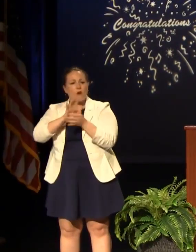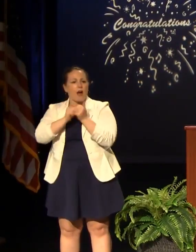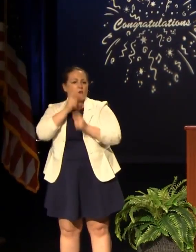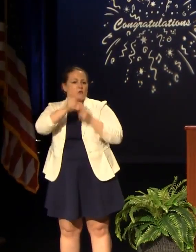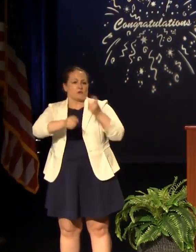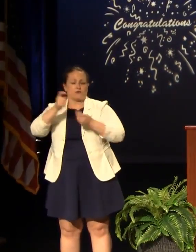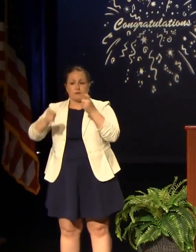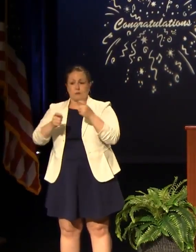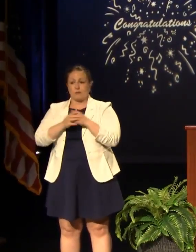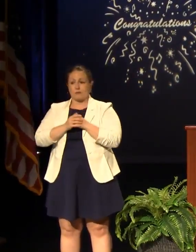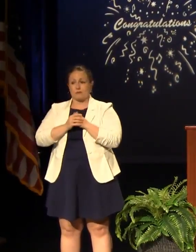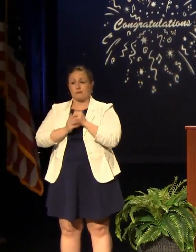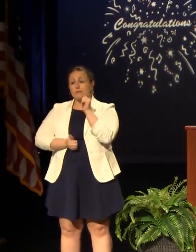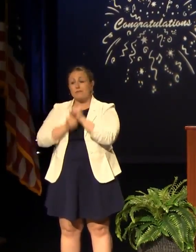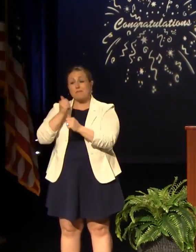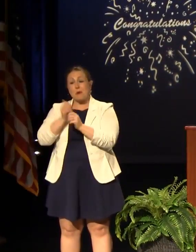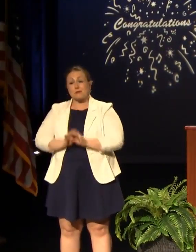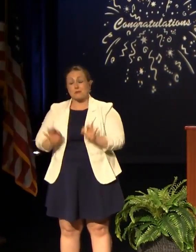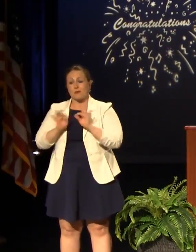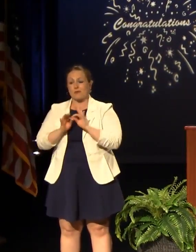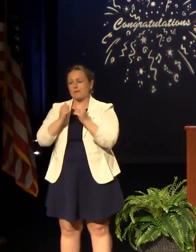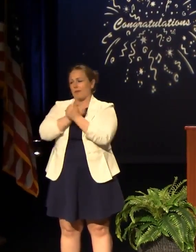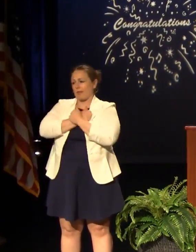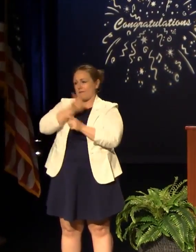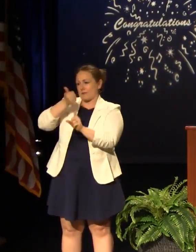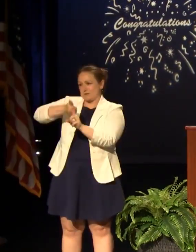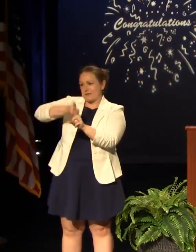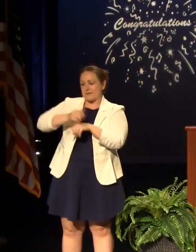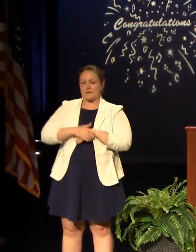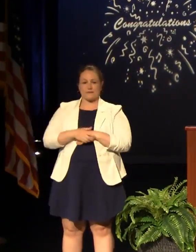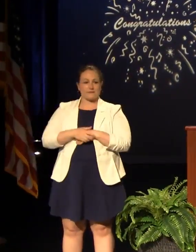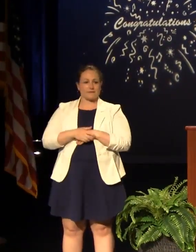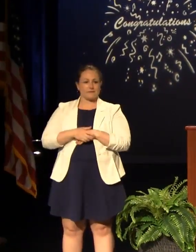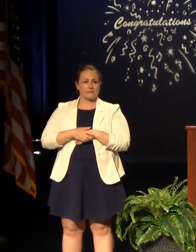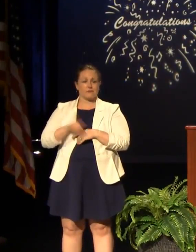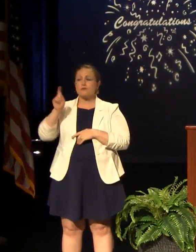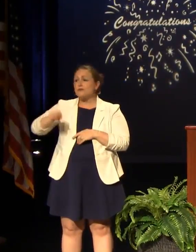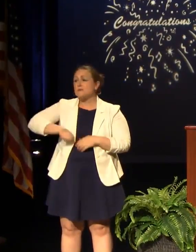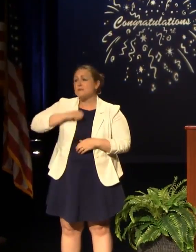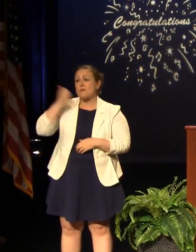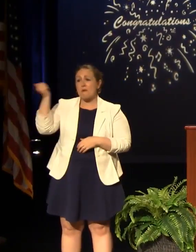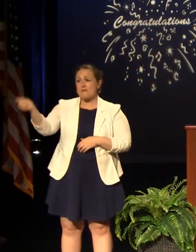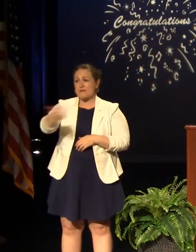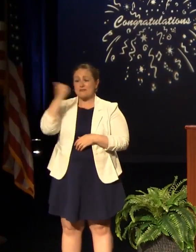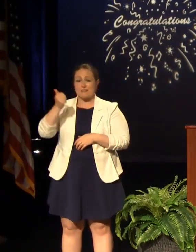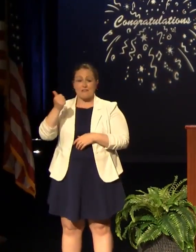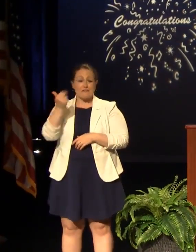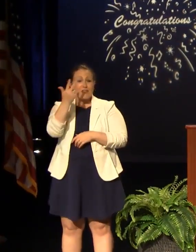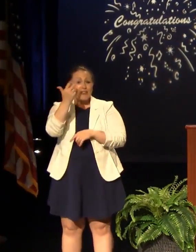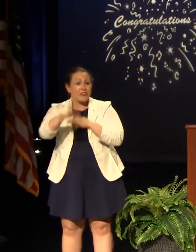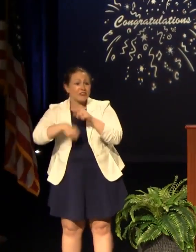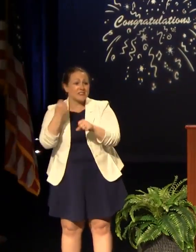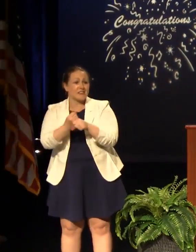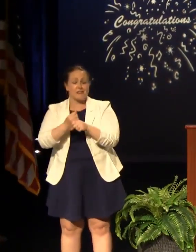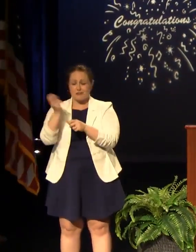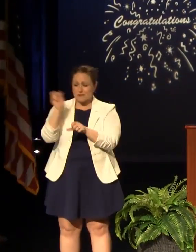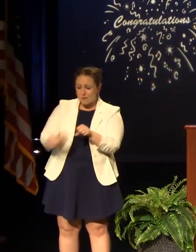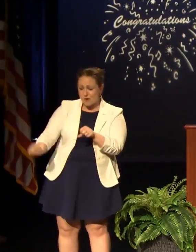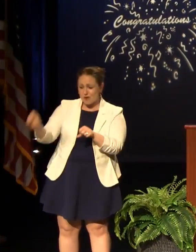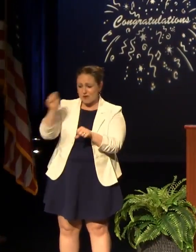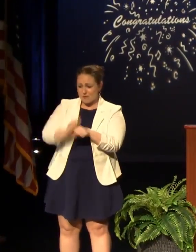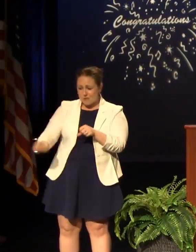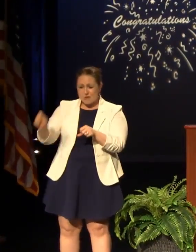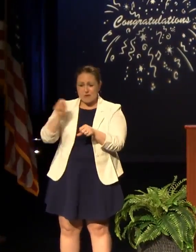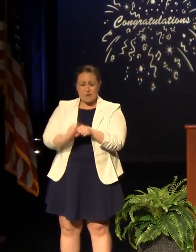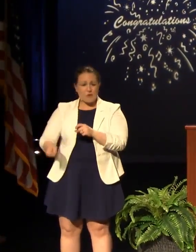love yourself. We should all be proud of this accomplishment. After 13 years of hard work, tears,